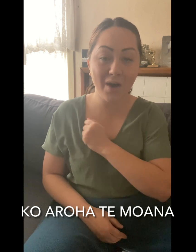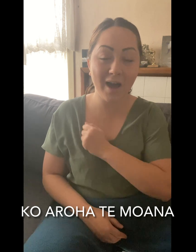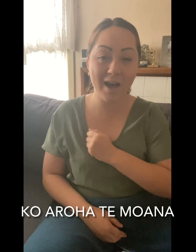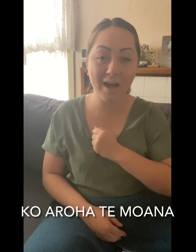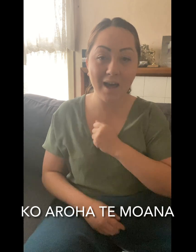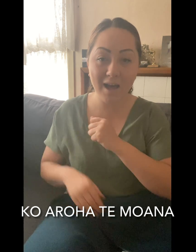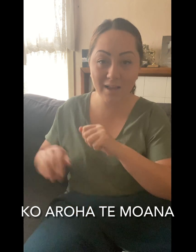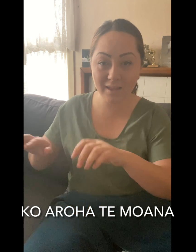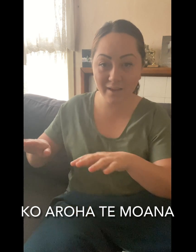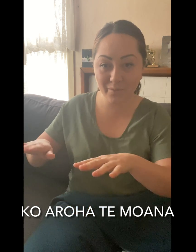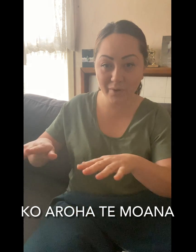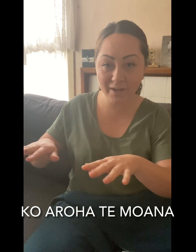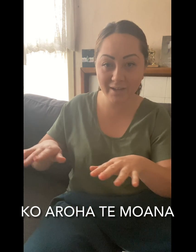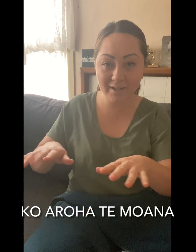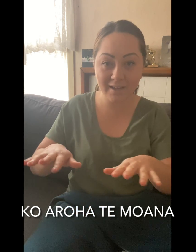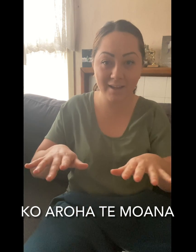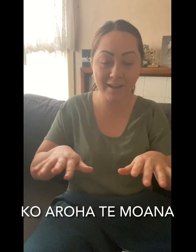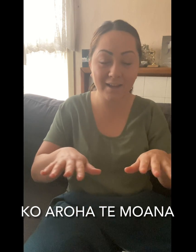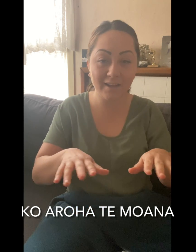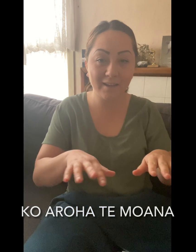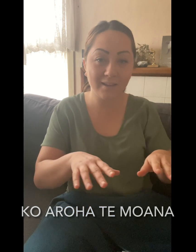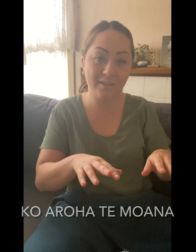aroha te moana,